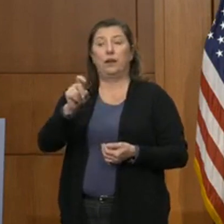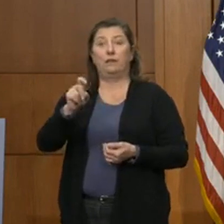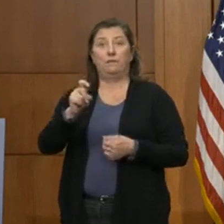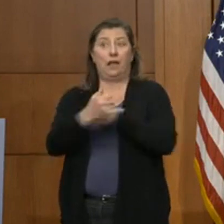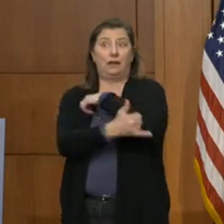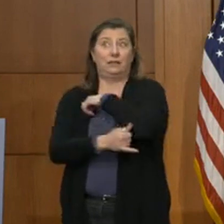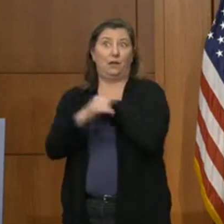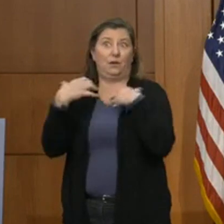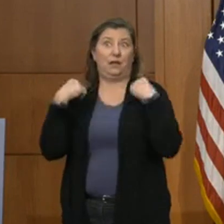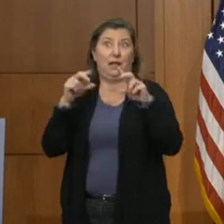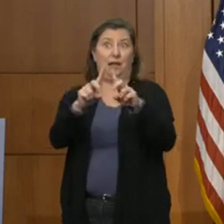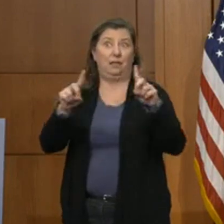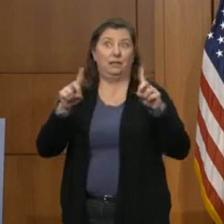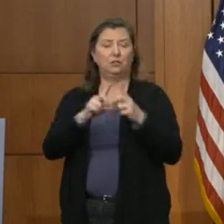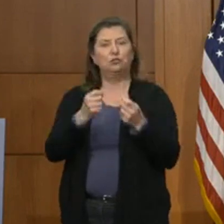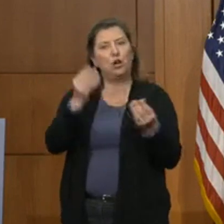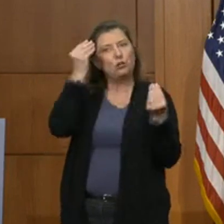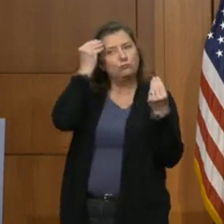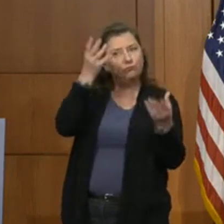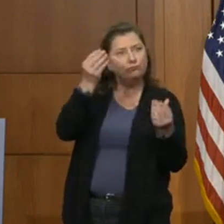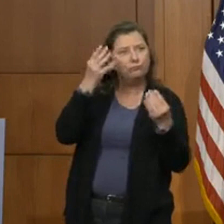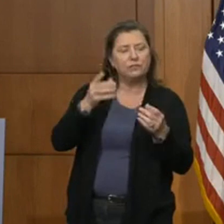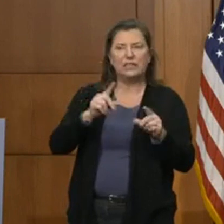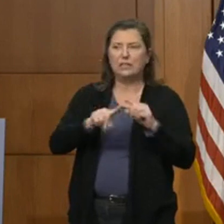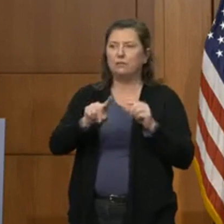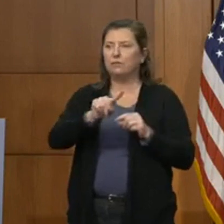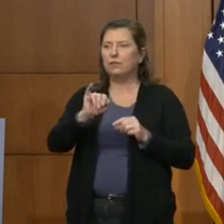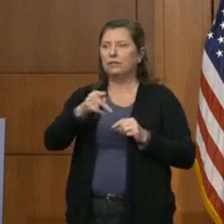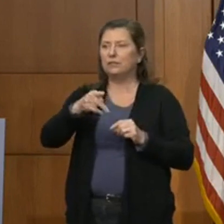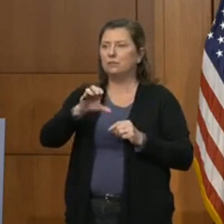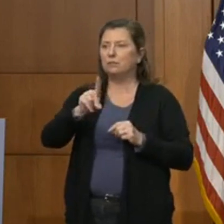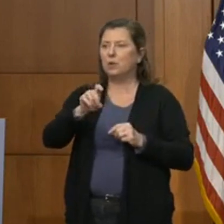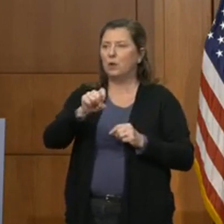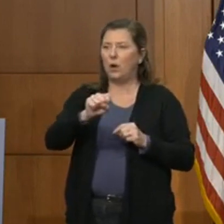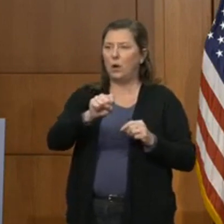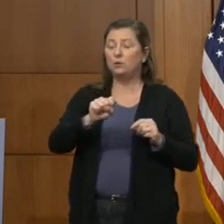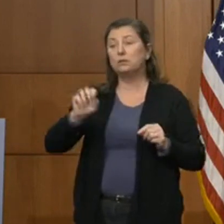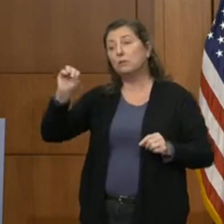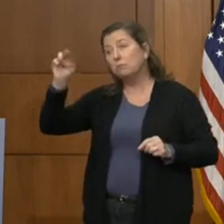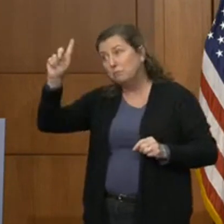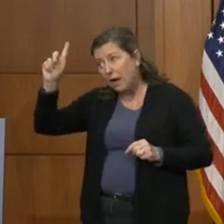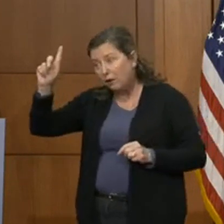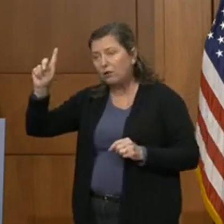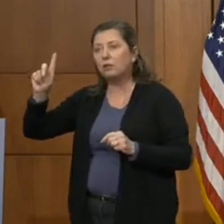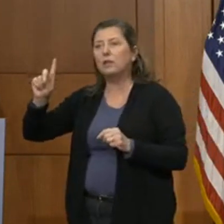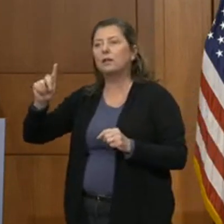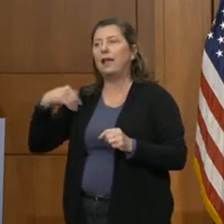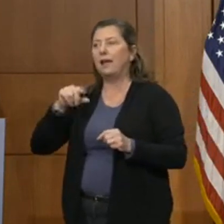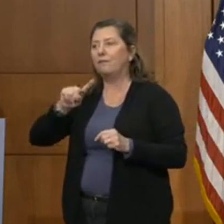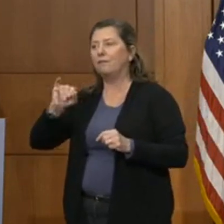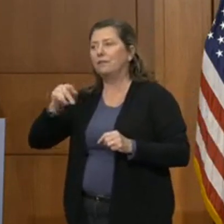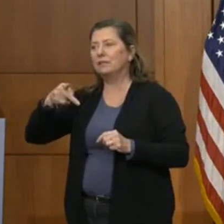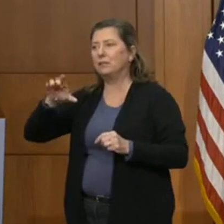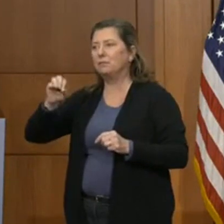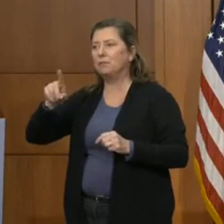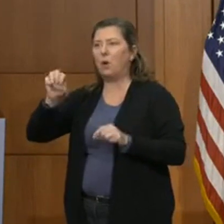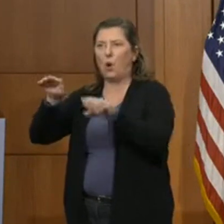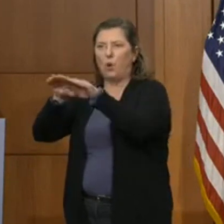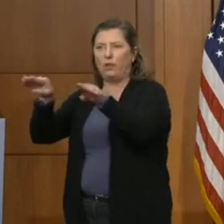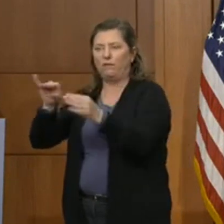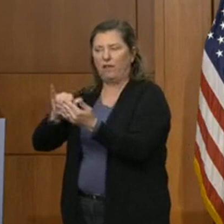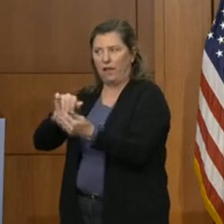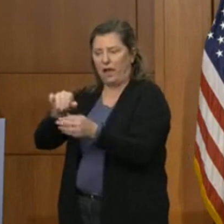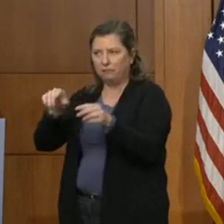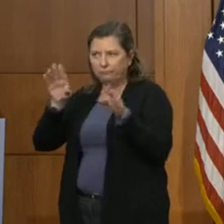started providing information in groups of zip codes. Maryland is offering zip code level information for individual